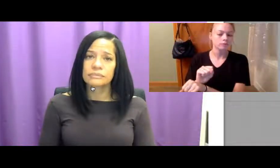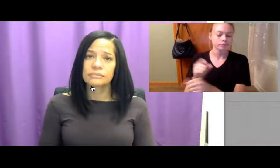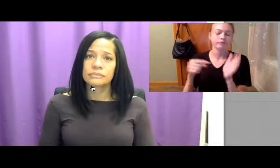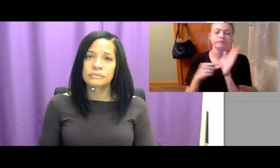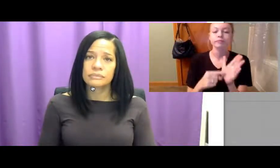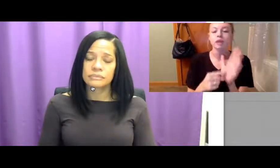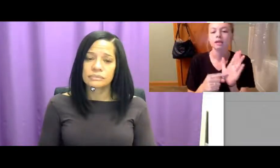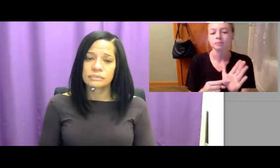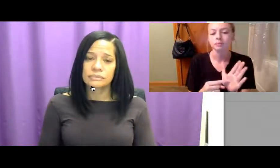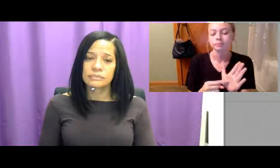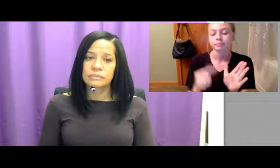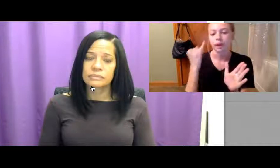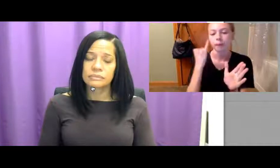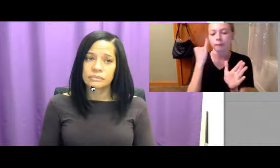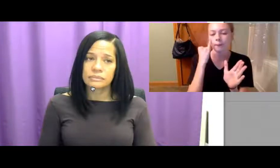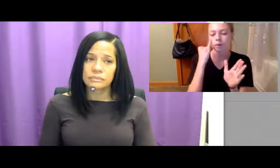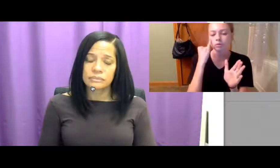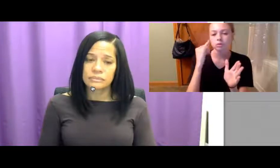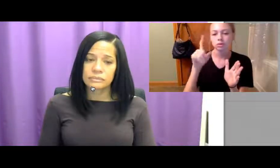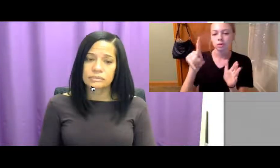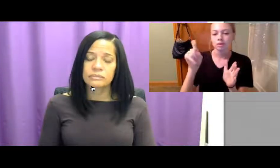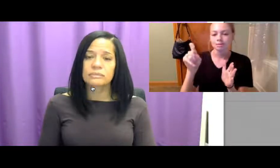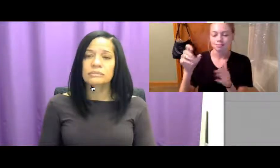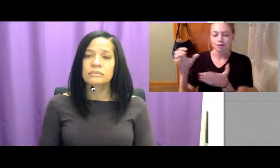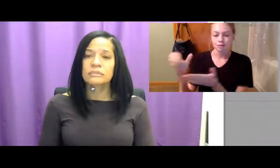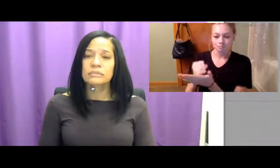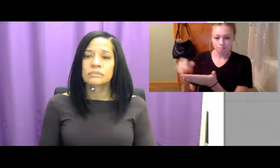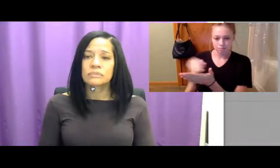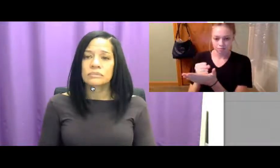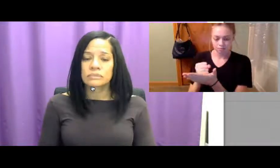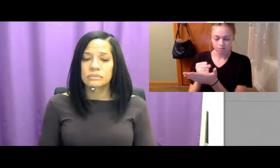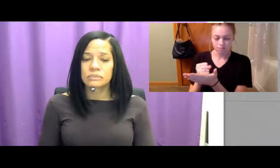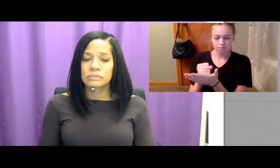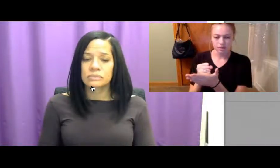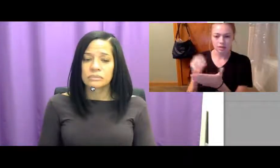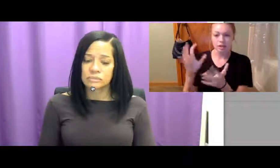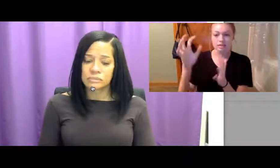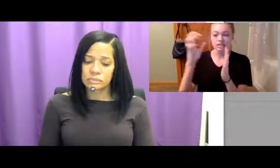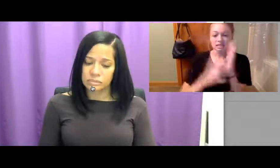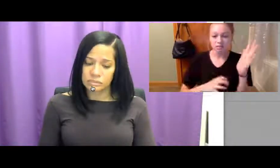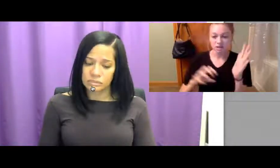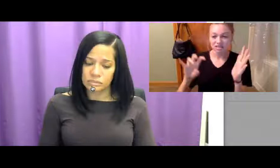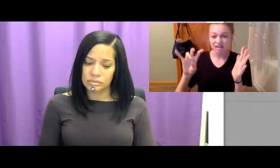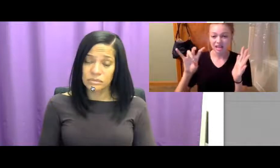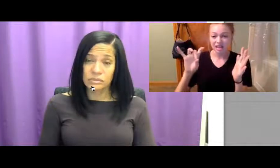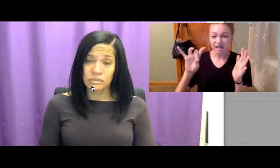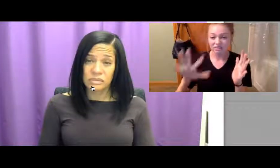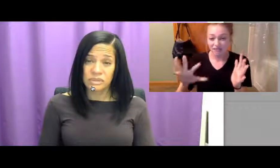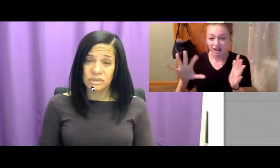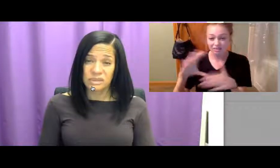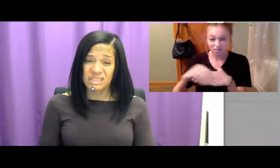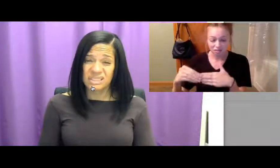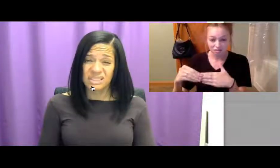example, supposing you earn $100, we will subtract 85. That